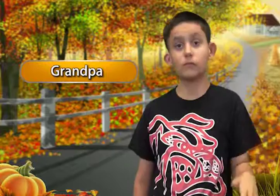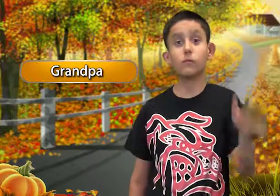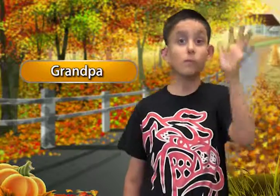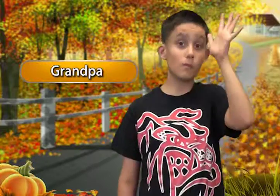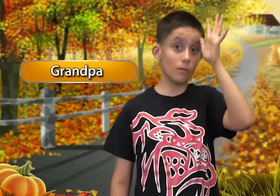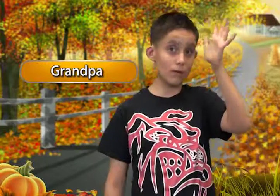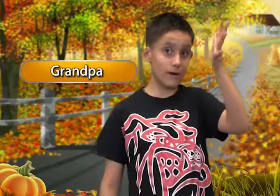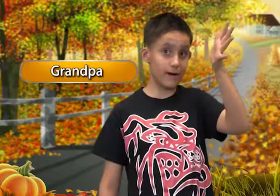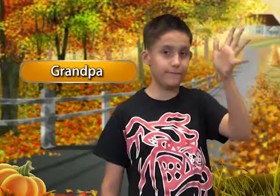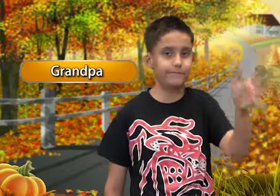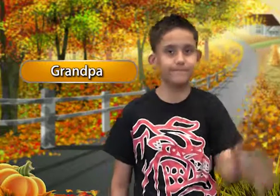Grandpa.